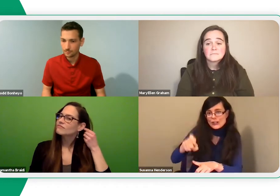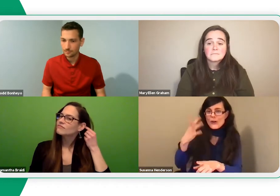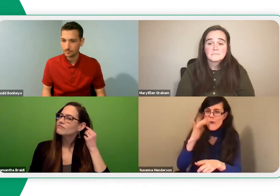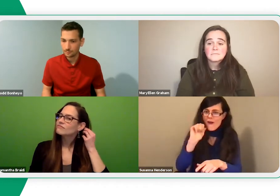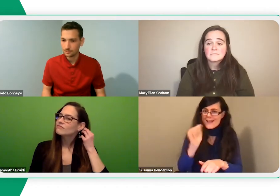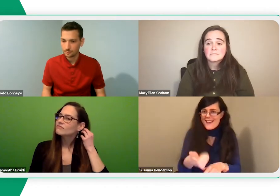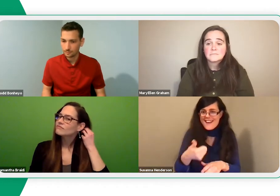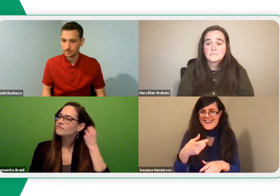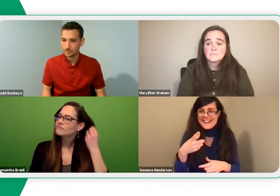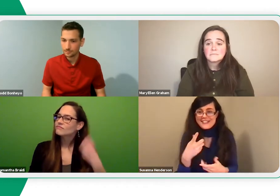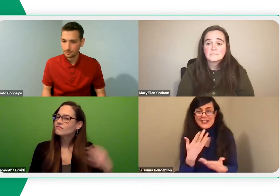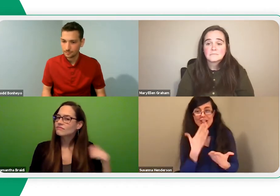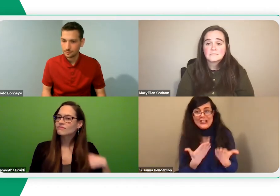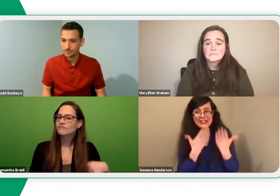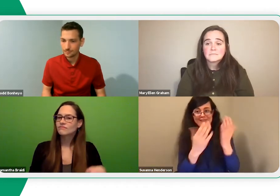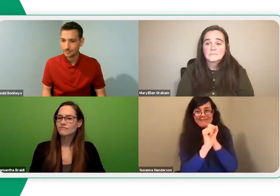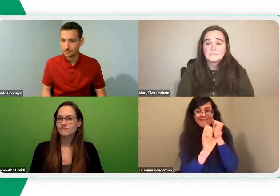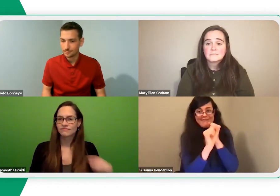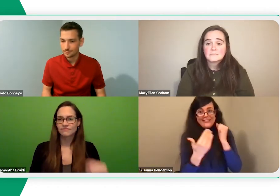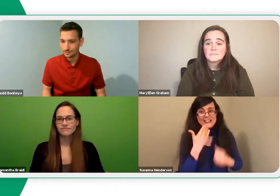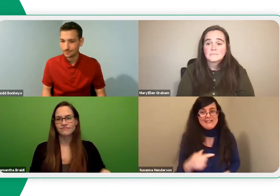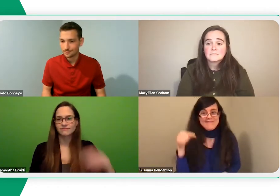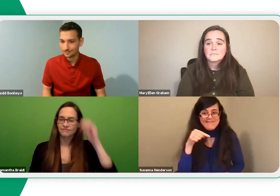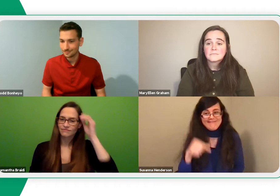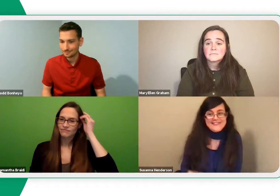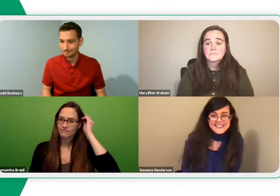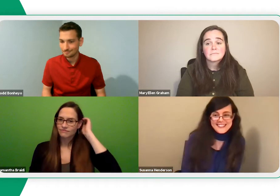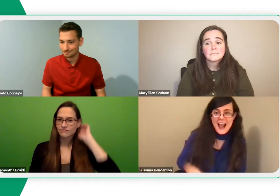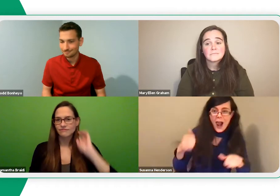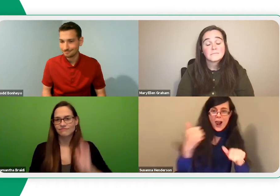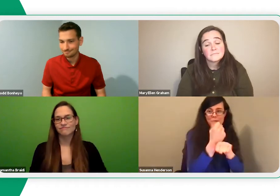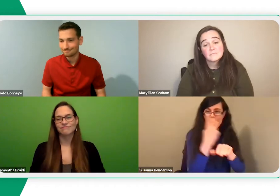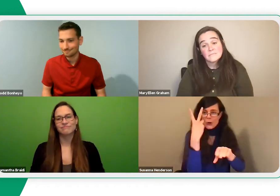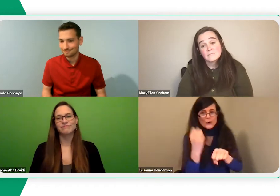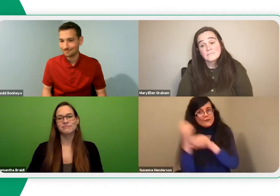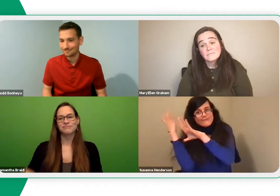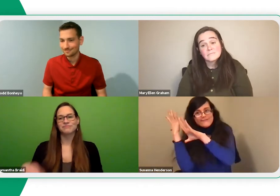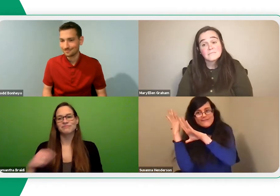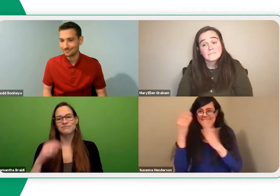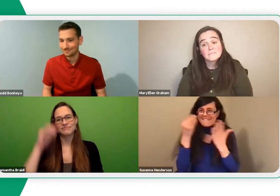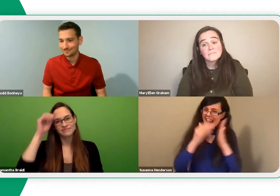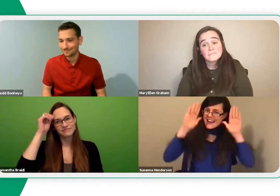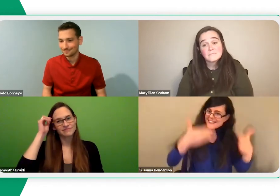should be teaching financial literacy. That was a good question on Facebook. I thought that was a good topic.